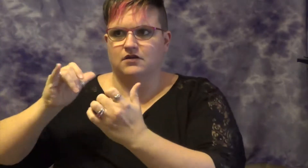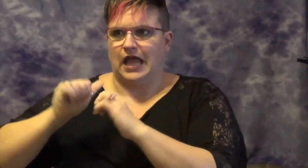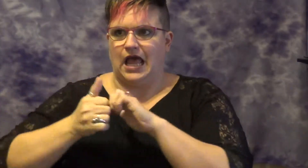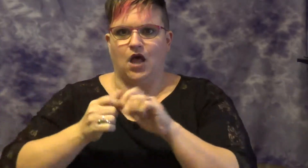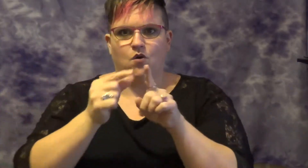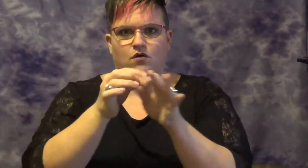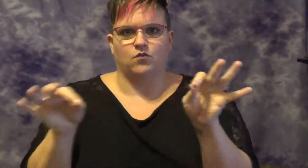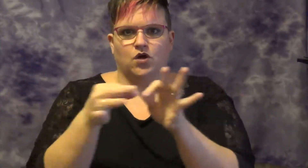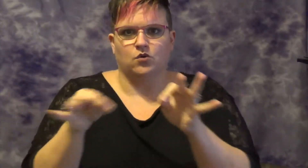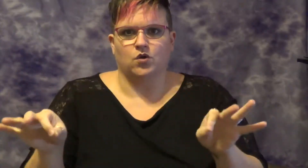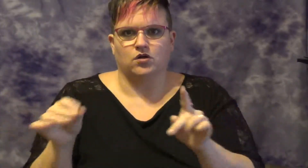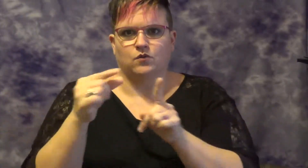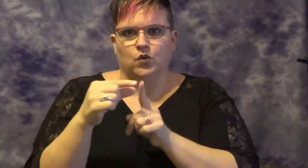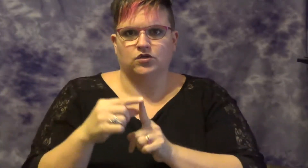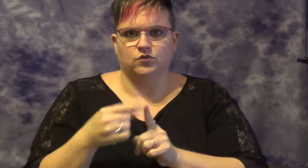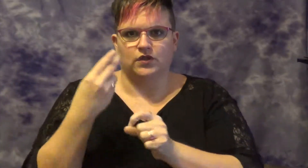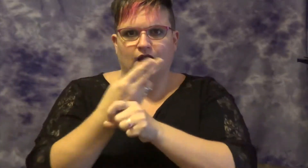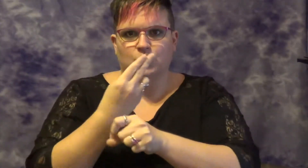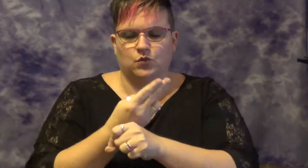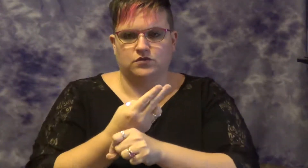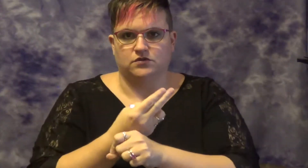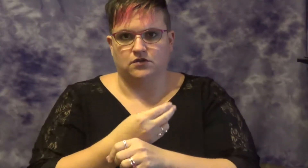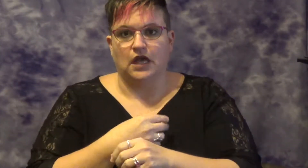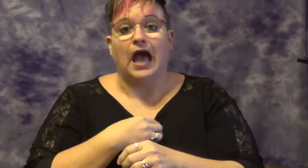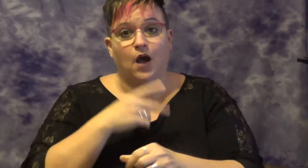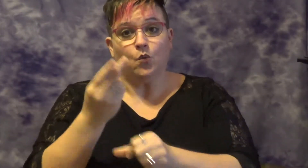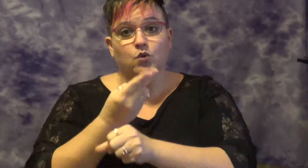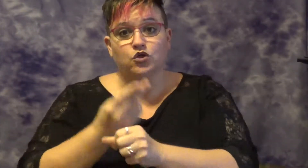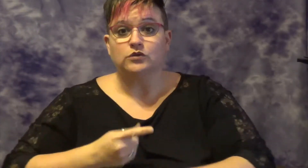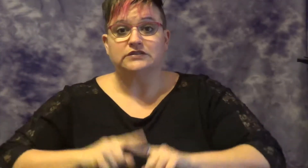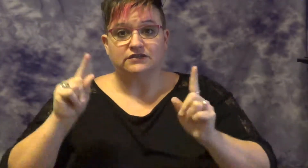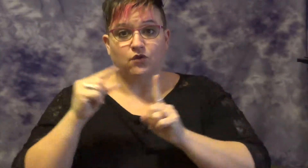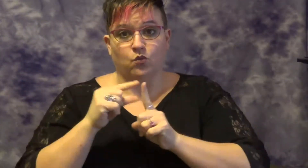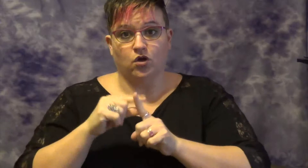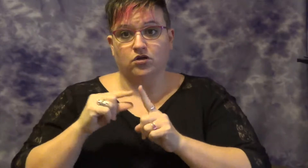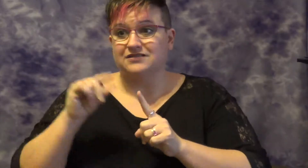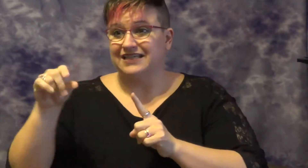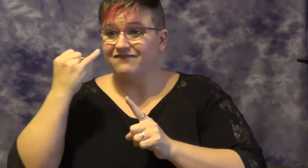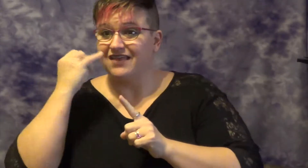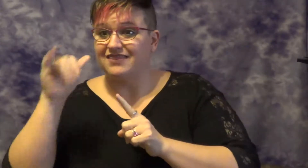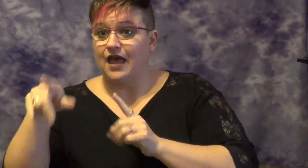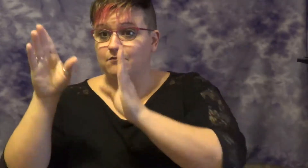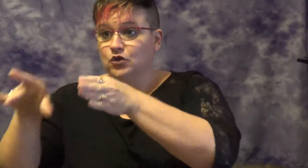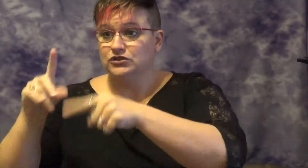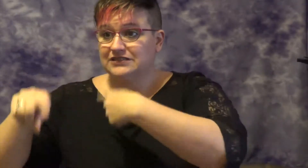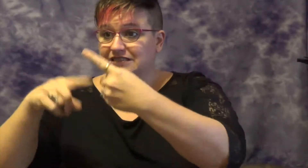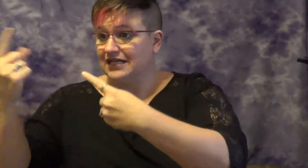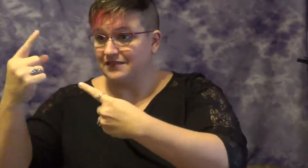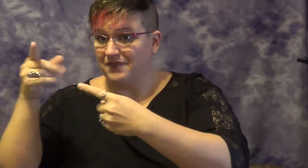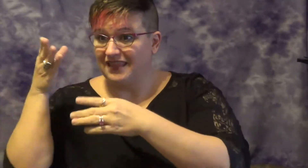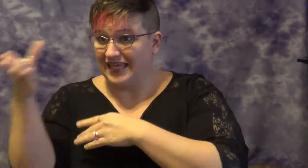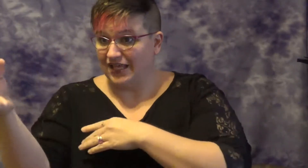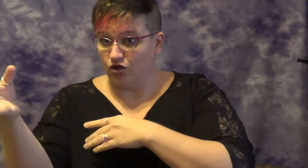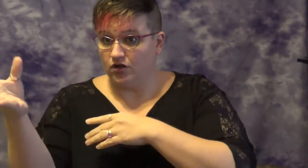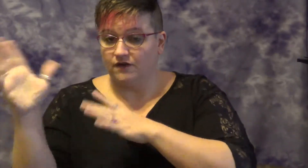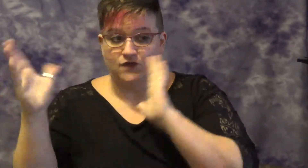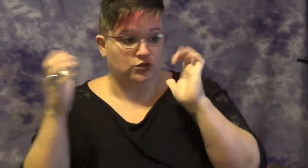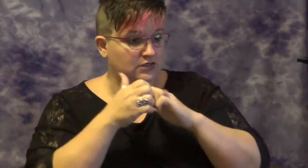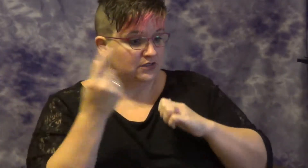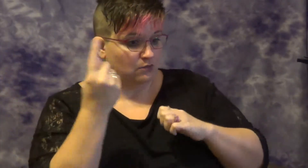an educational environment? And how are the words going to be used during that time? The words will be significantly different based off of